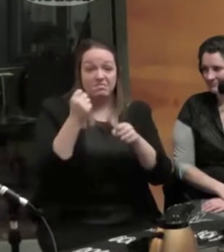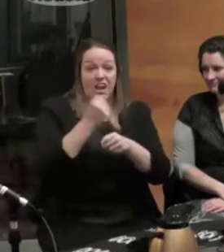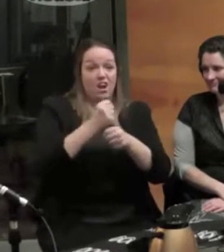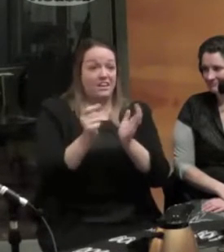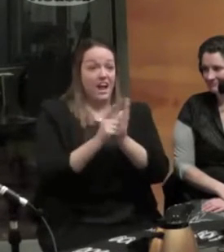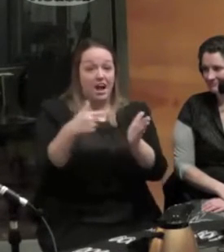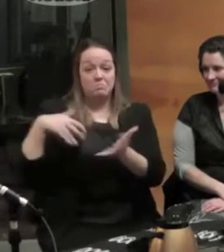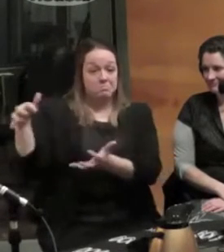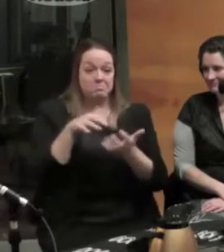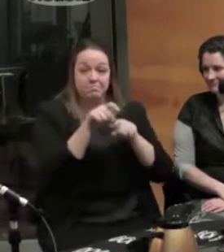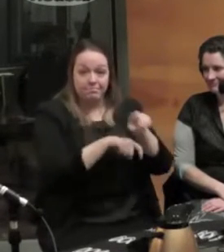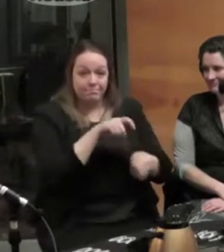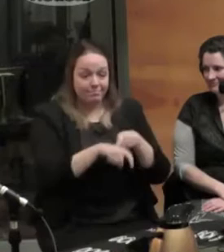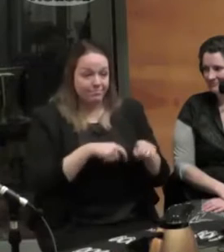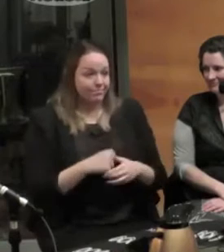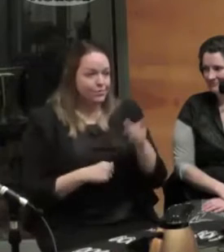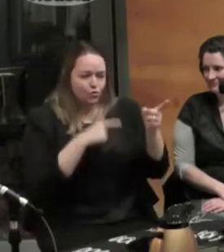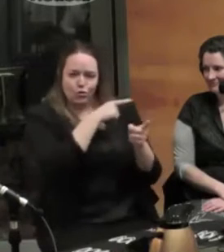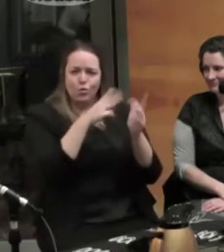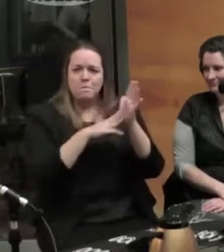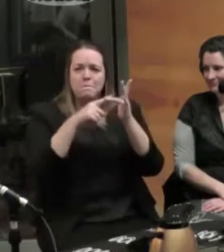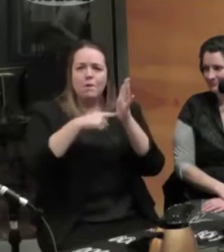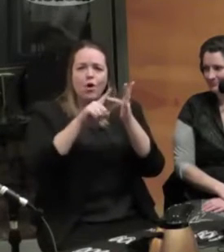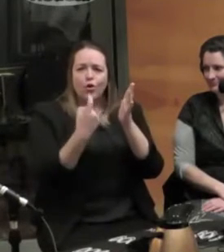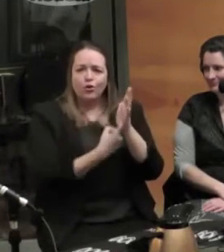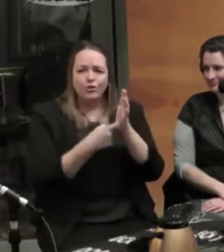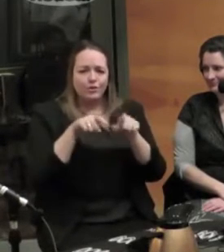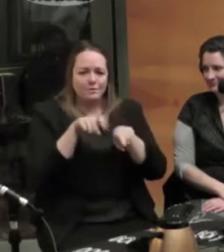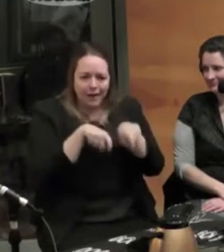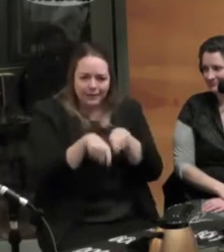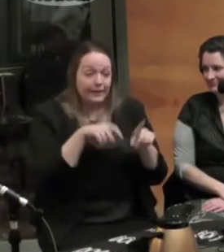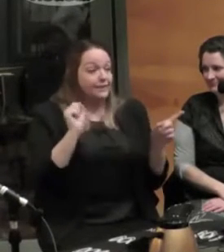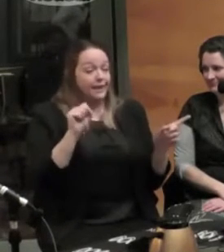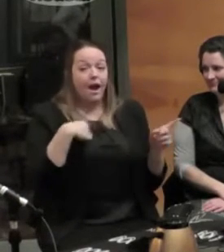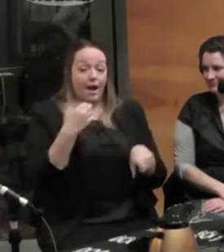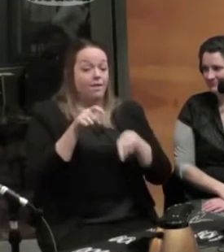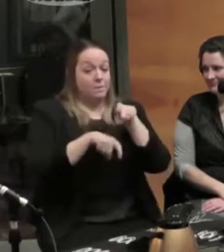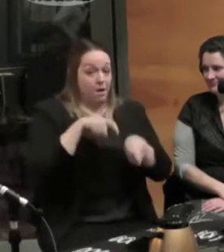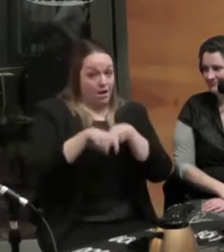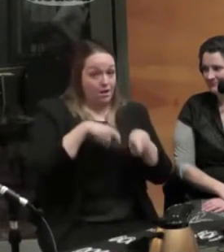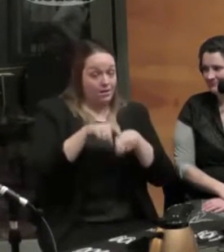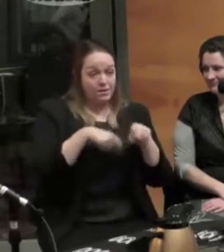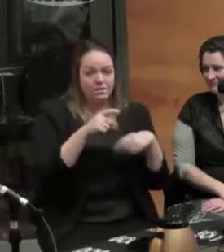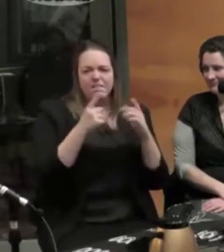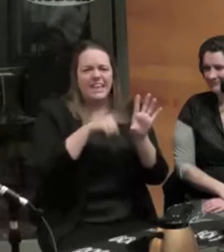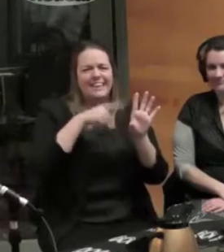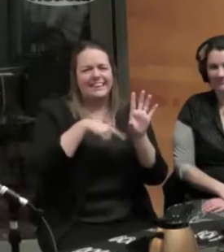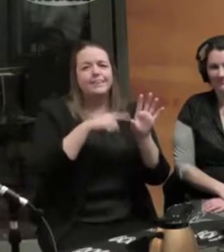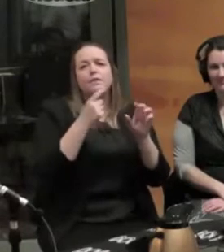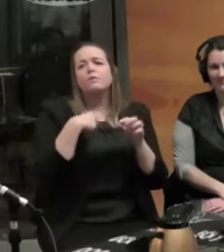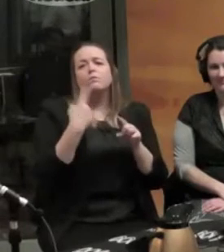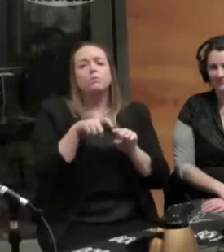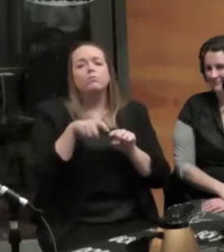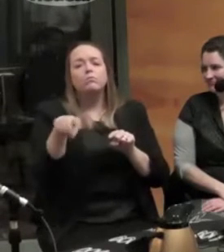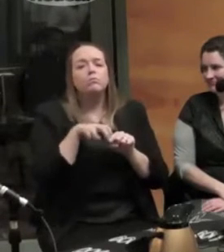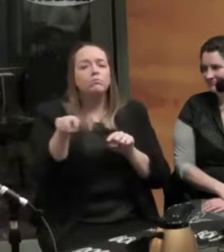bike we're talking? Yeah, bicycle. Because you ride the motorised ones too. Yeah, but I've got a bicycle I've had for years that I use to sort of go to the shops and, you know, do short trips and things.